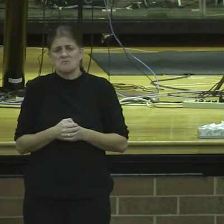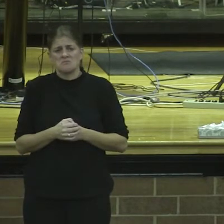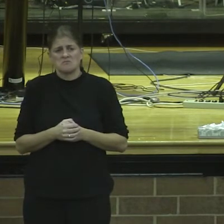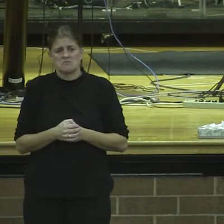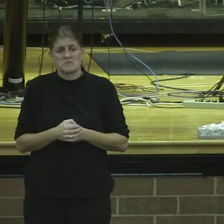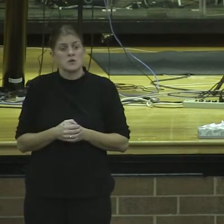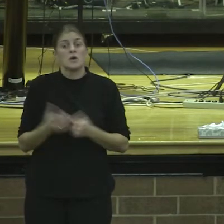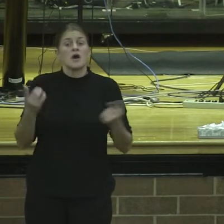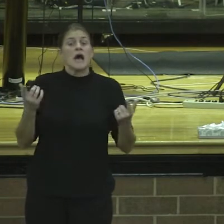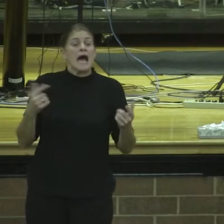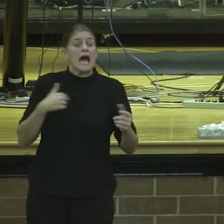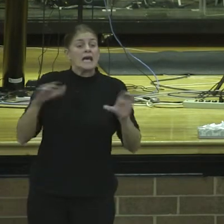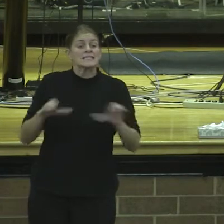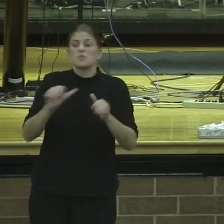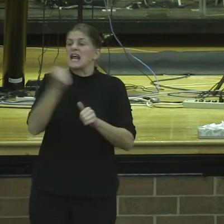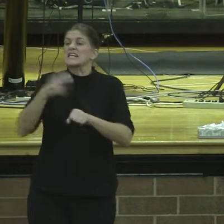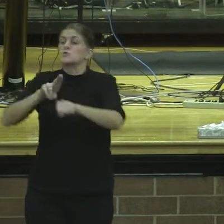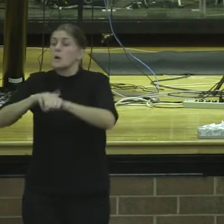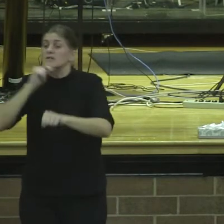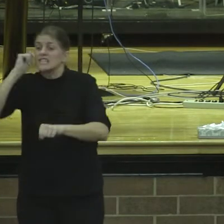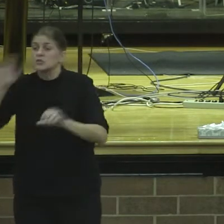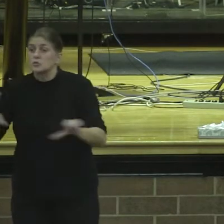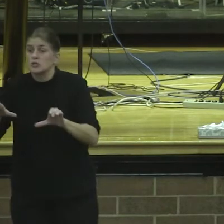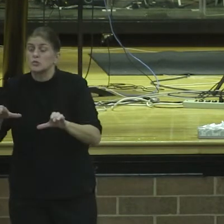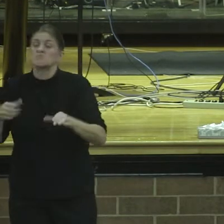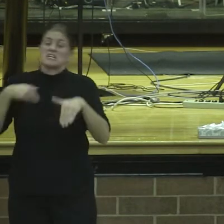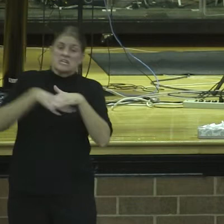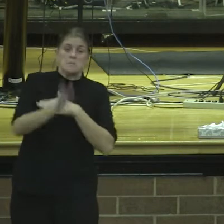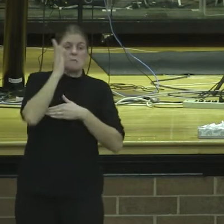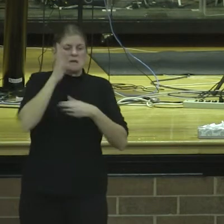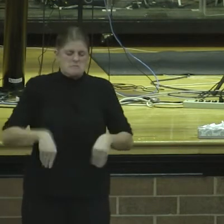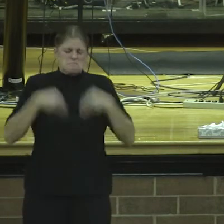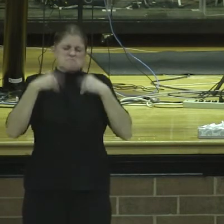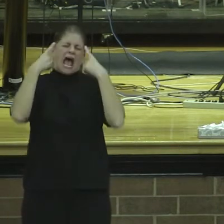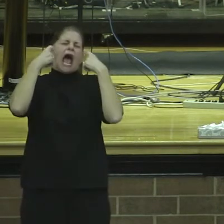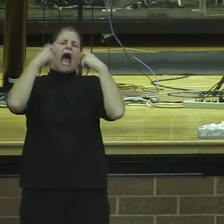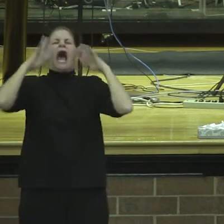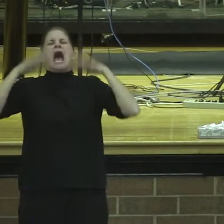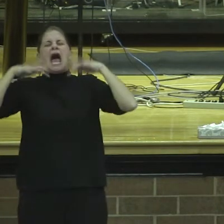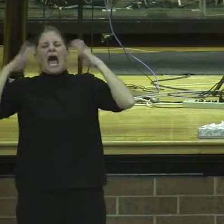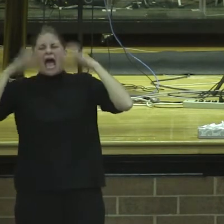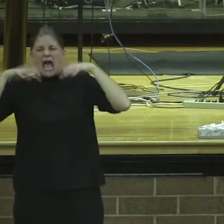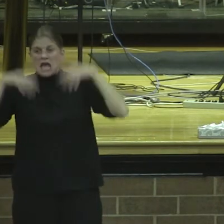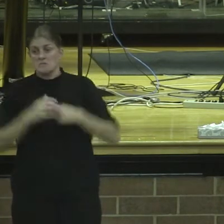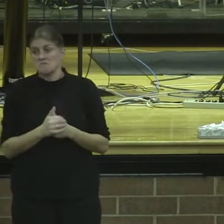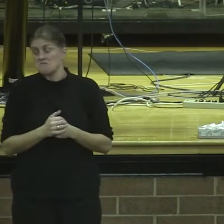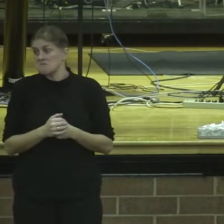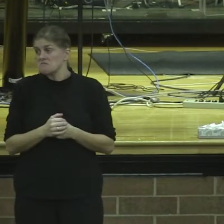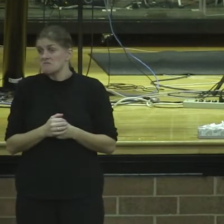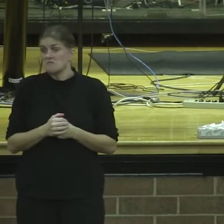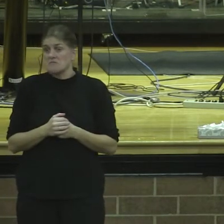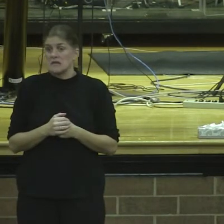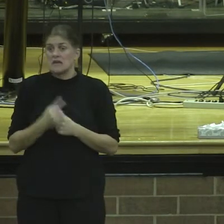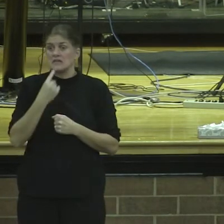So I did what any normal teenager would do. I went upstairs. I jumped onto my bed, grabbed my pillow, and cried my eyes out. I said